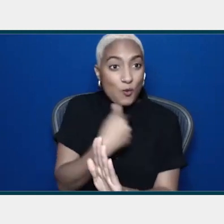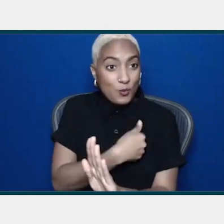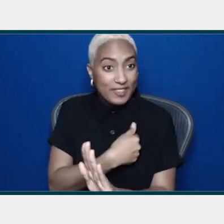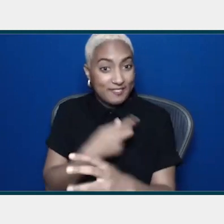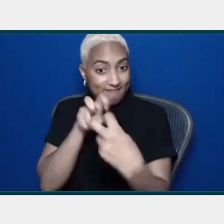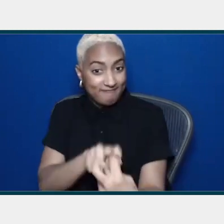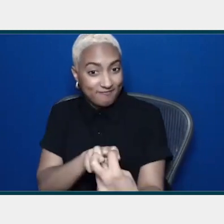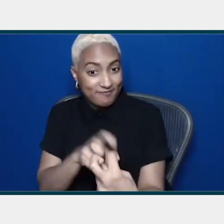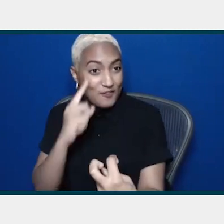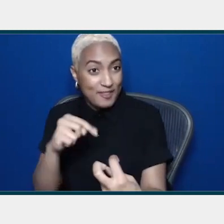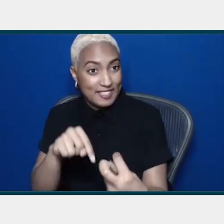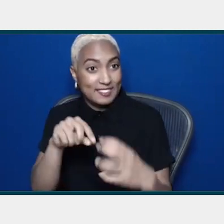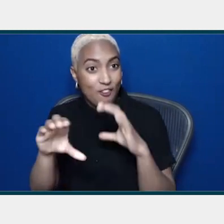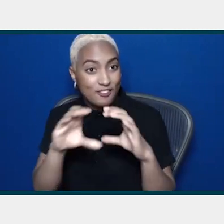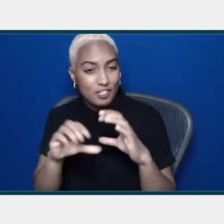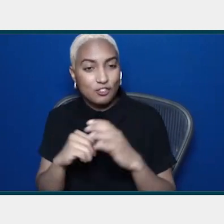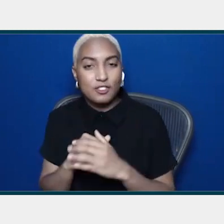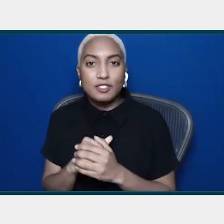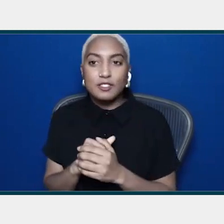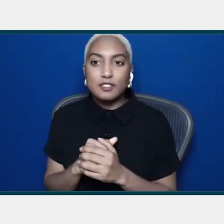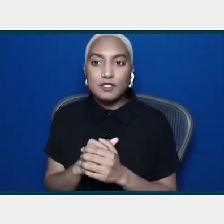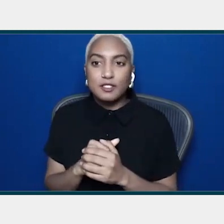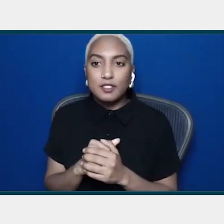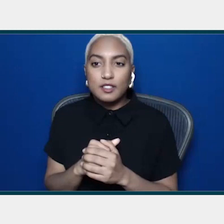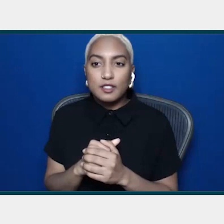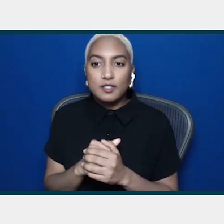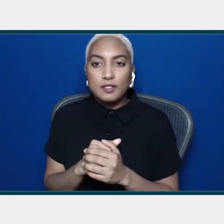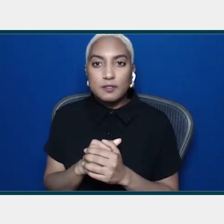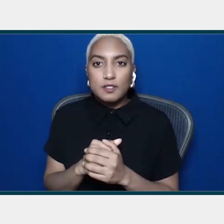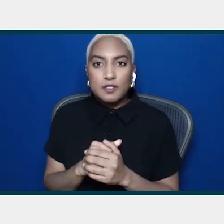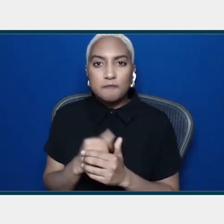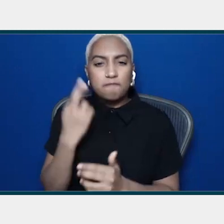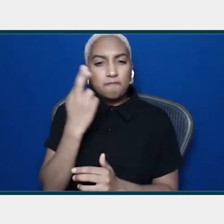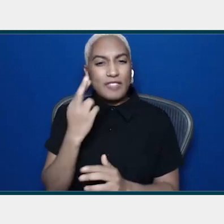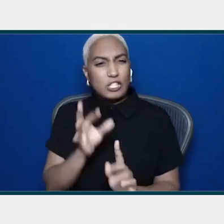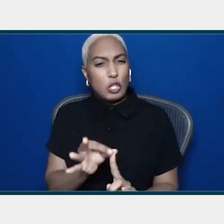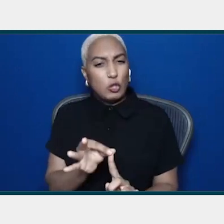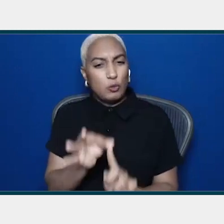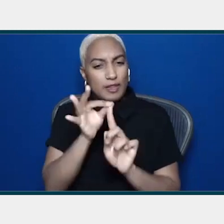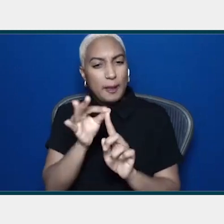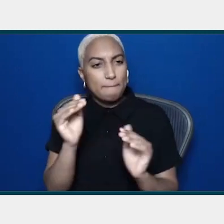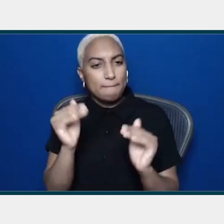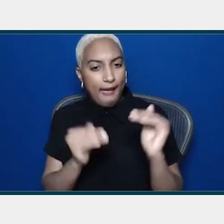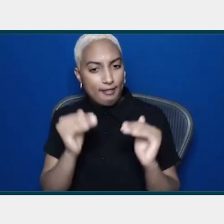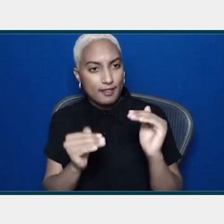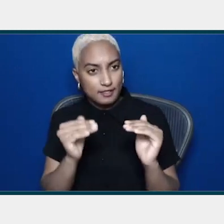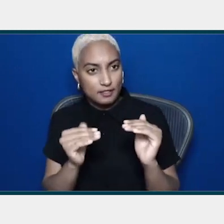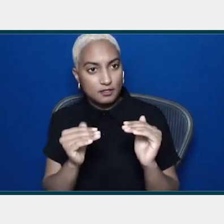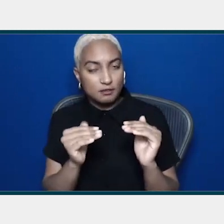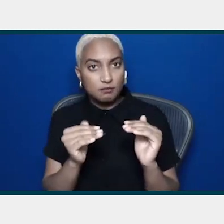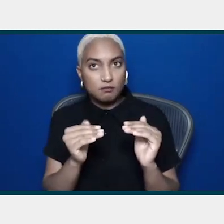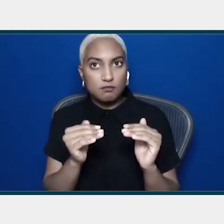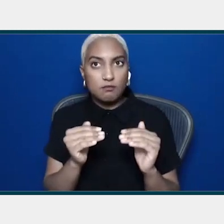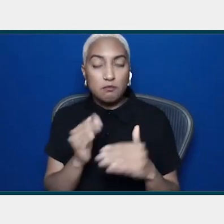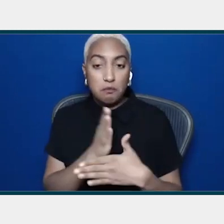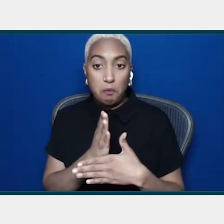I knew, what I don't know, and my shame for not knowing it. And I think